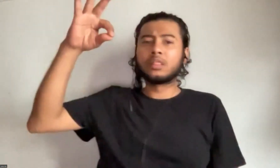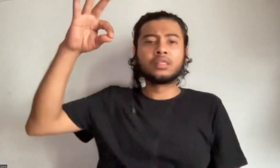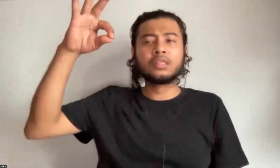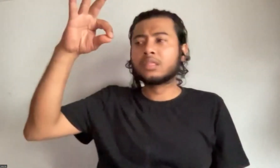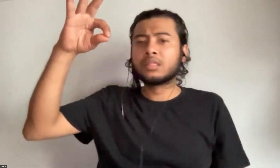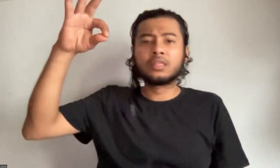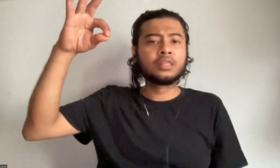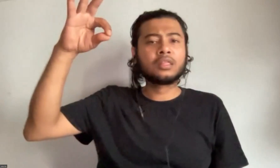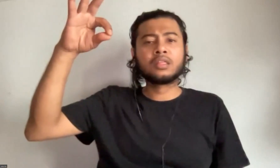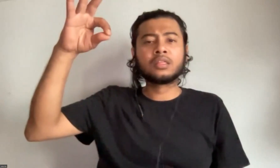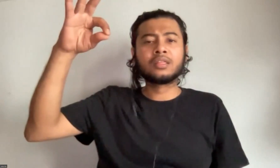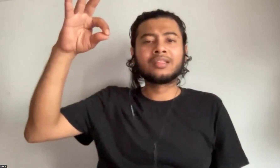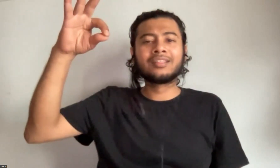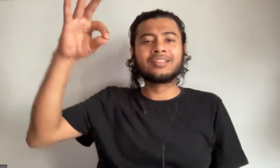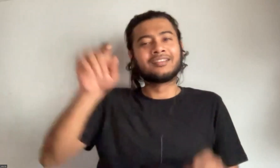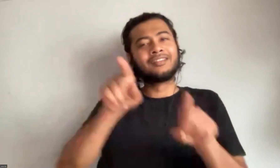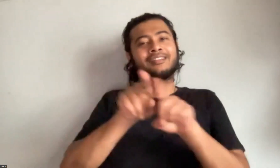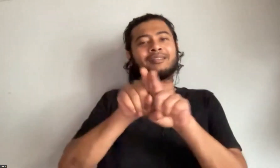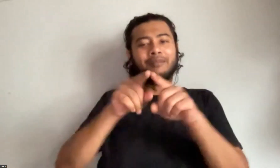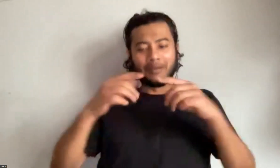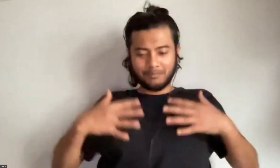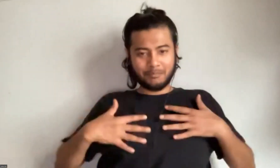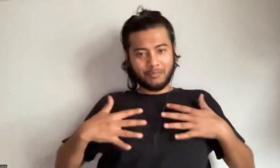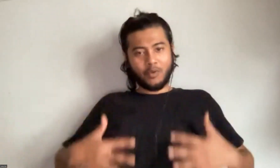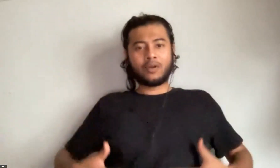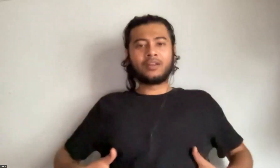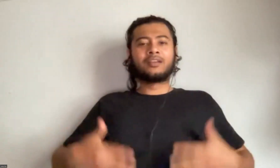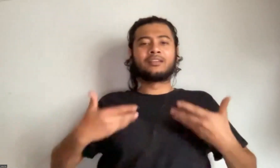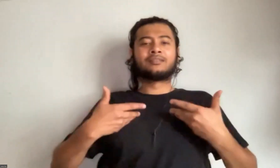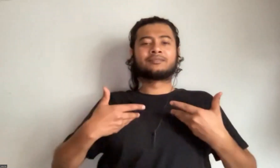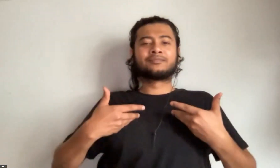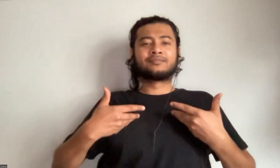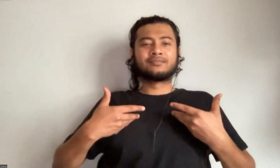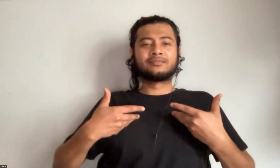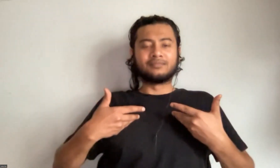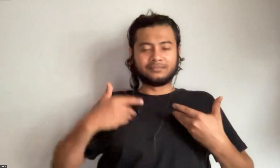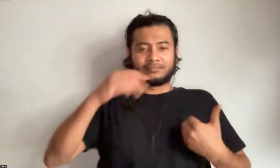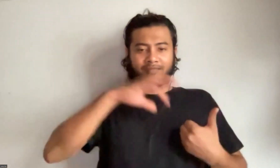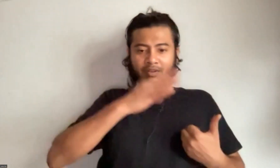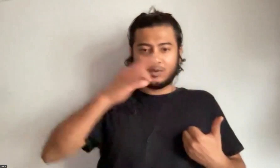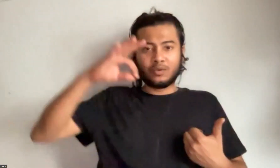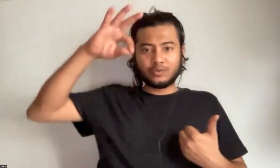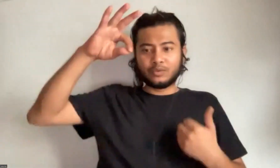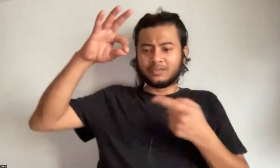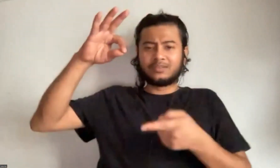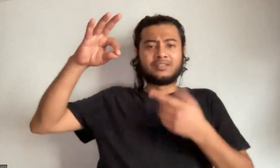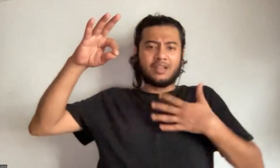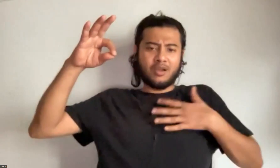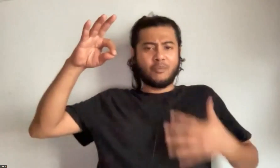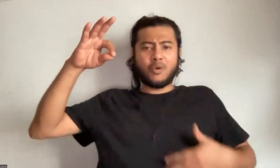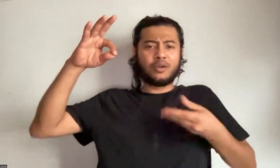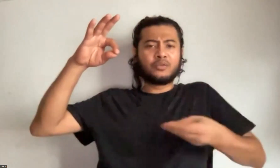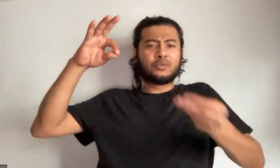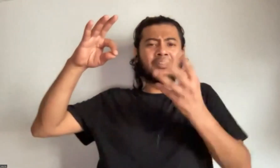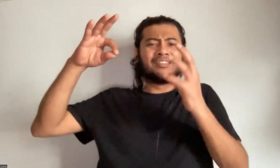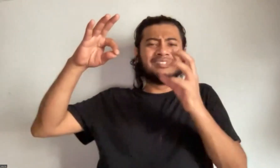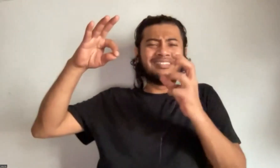Similarly, when I am not there, my family, my house, my money, my clothes, everything will be moved away from